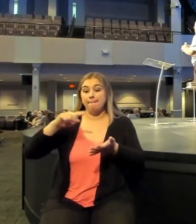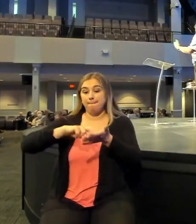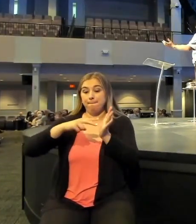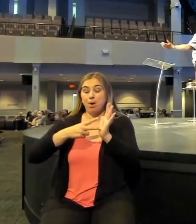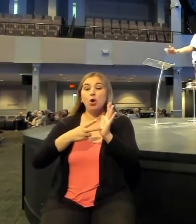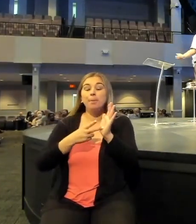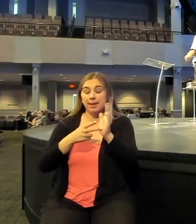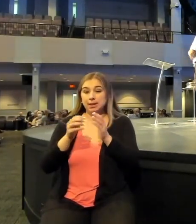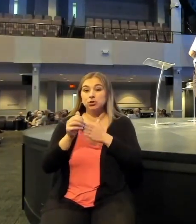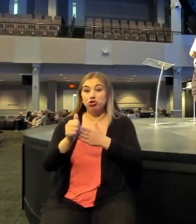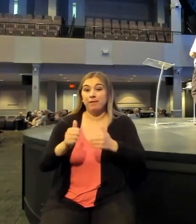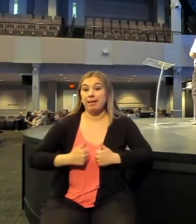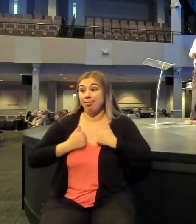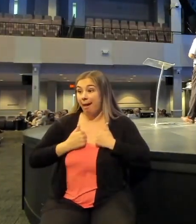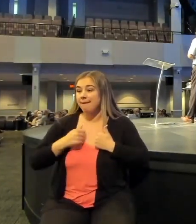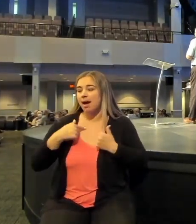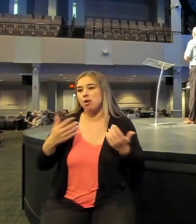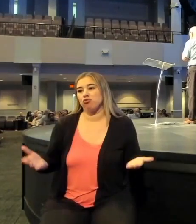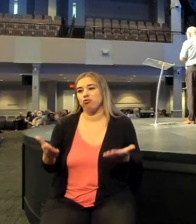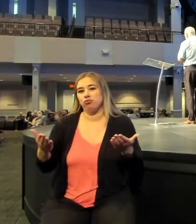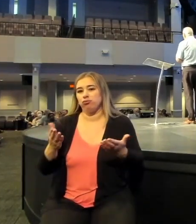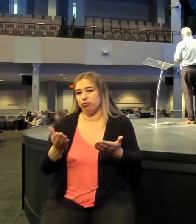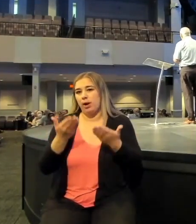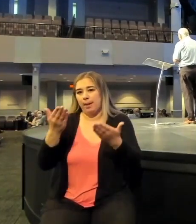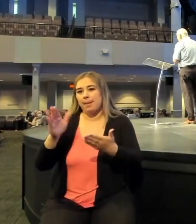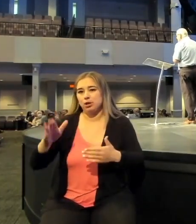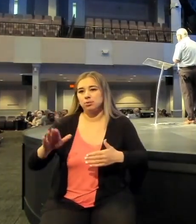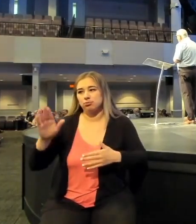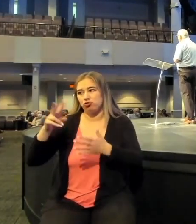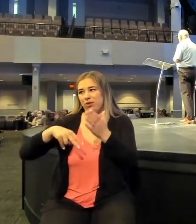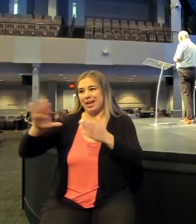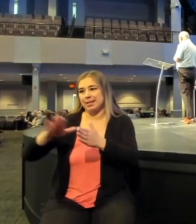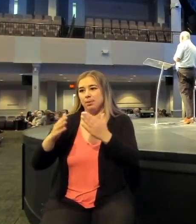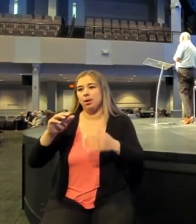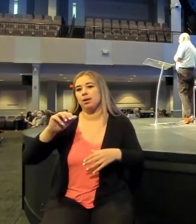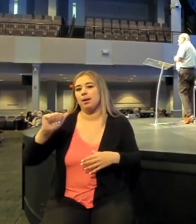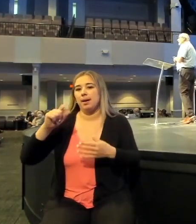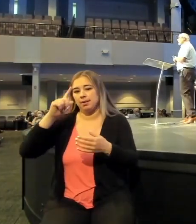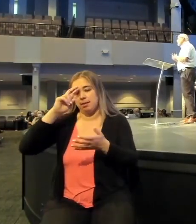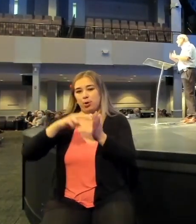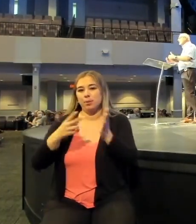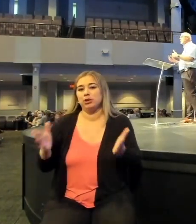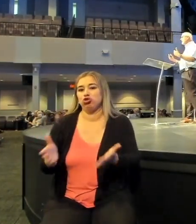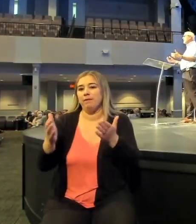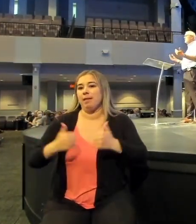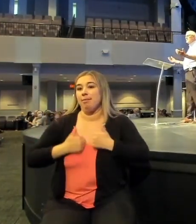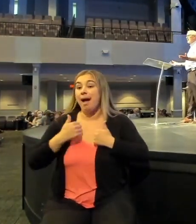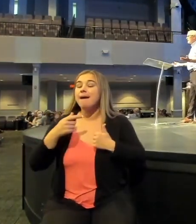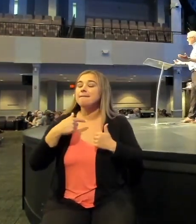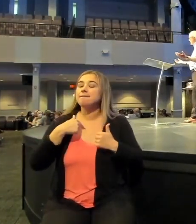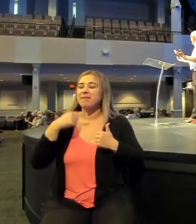I would highly recommend you to read that book. The Purpose-Driven Life, I think, is one of the best books to